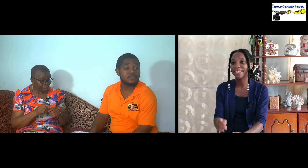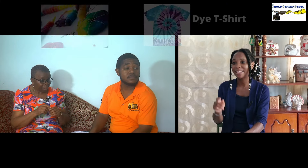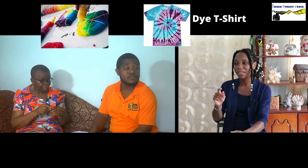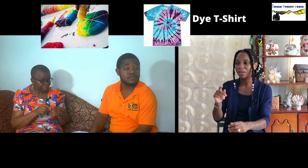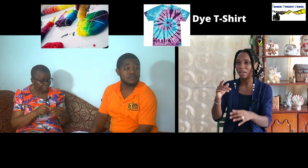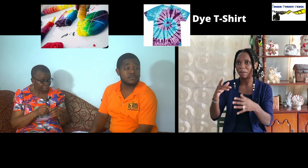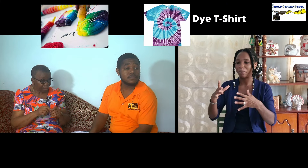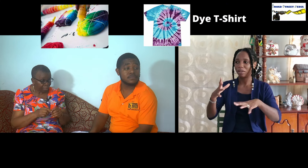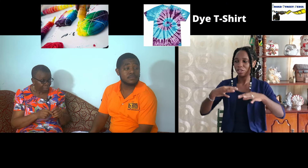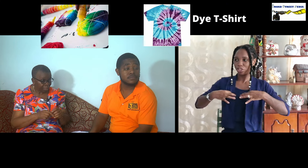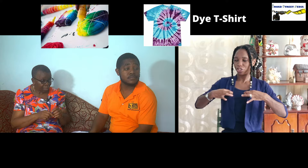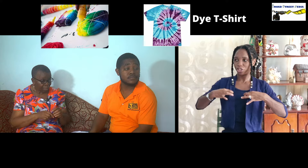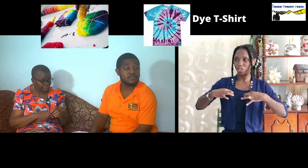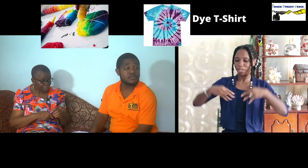Tie-dye.